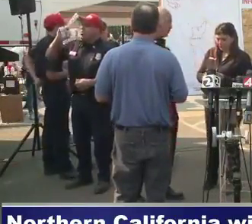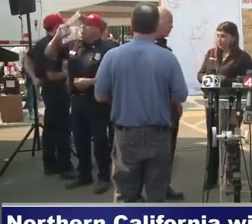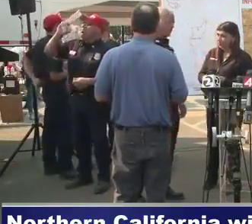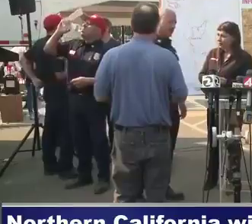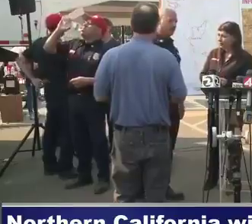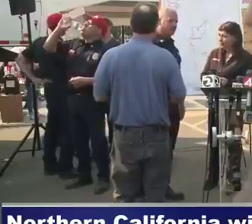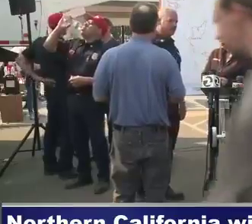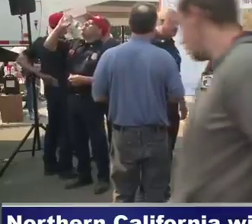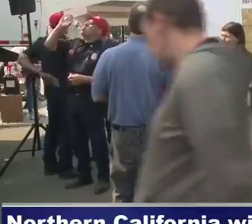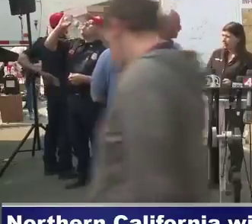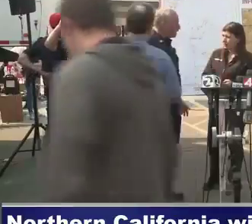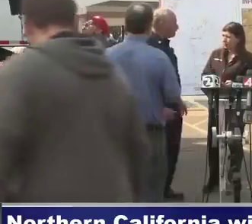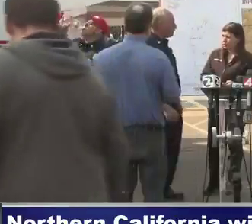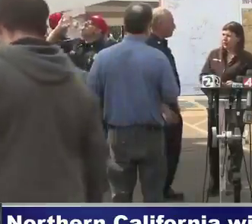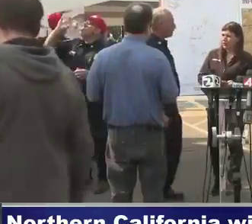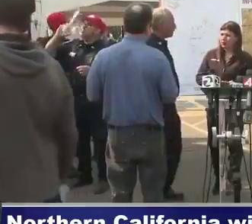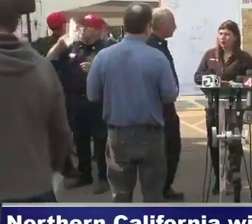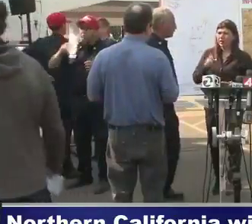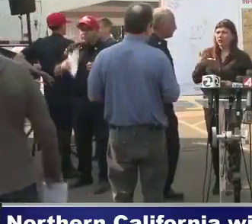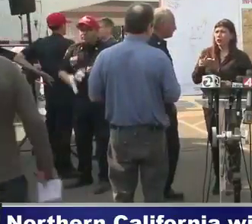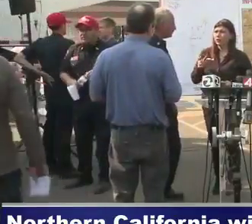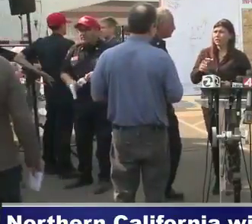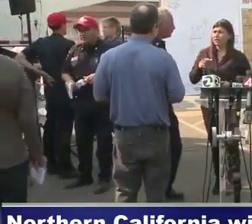they? They're in one of the trailers. I